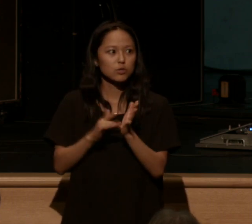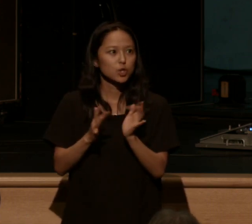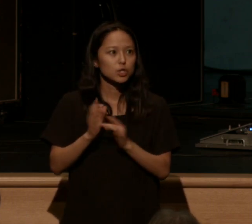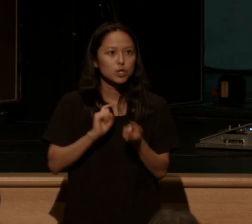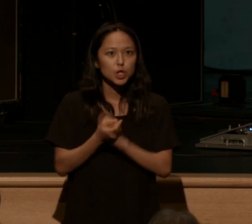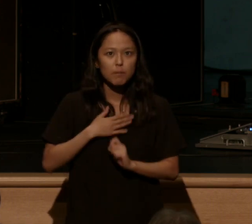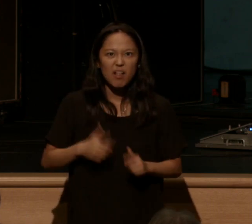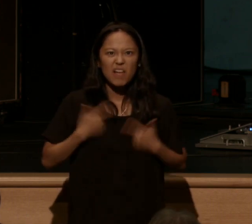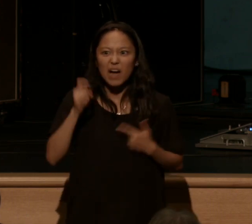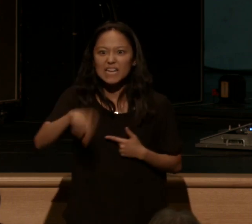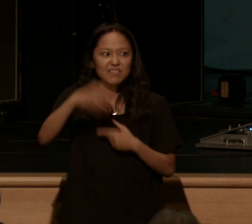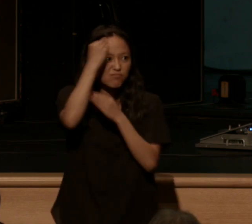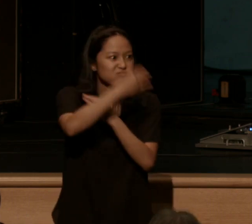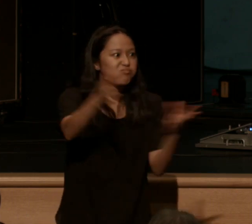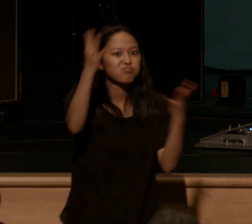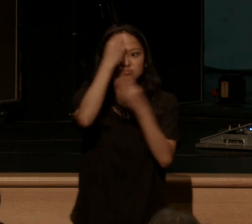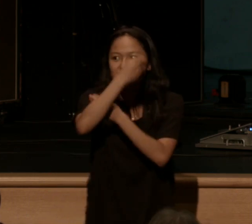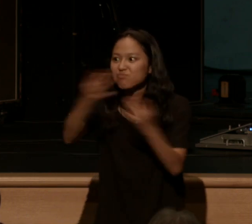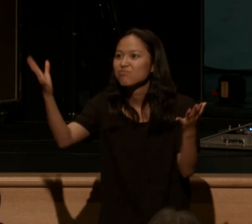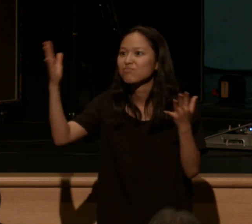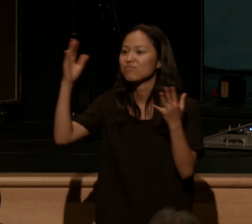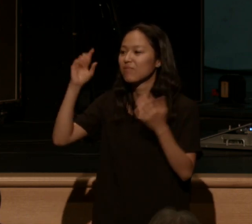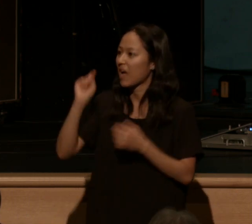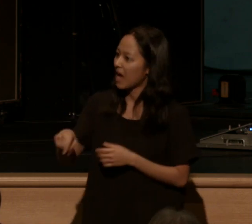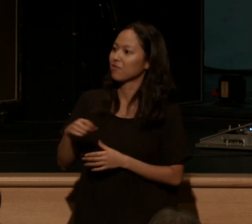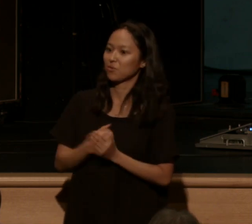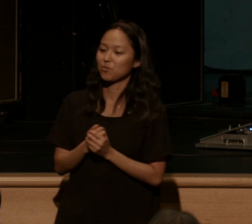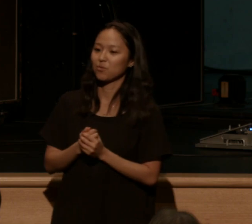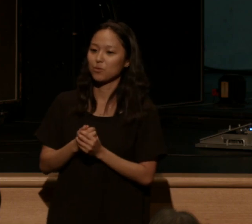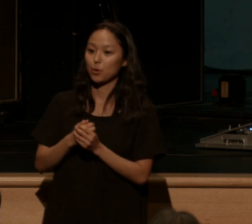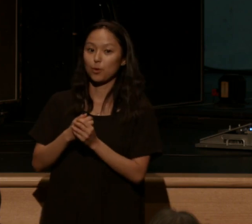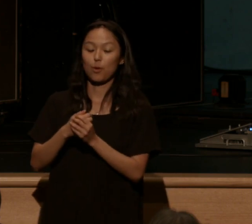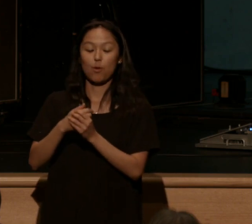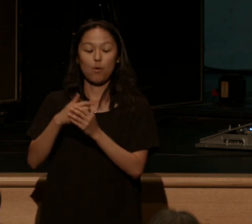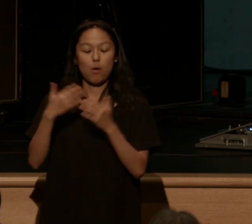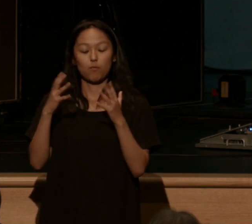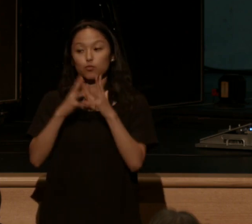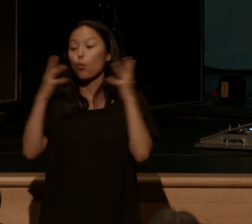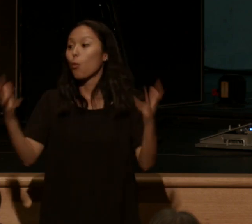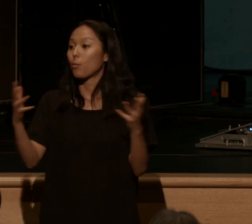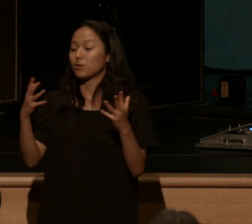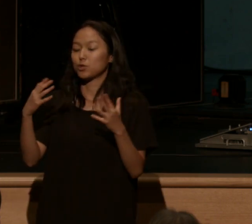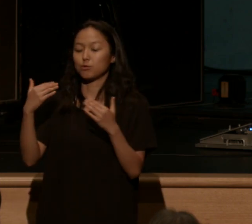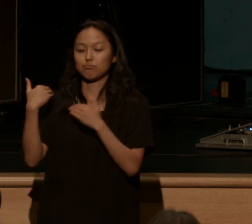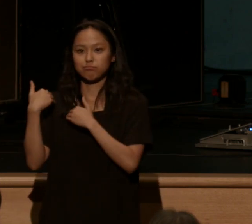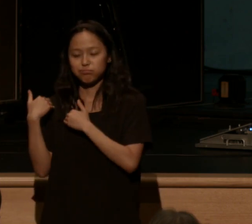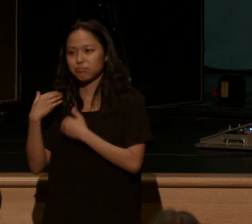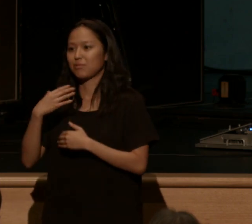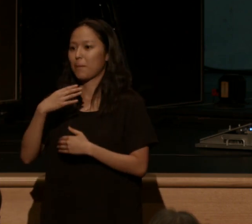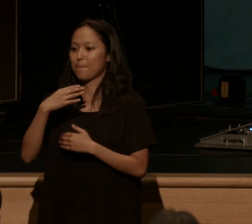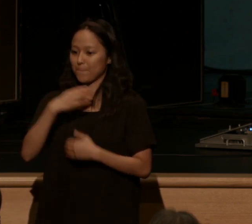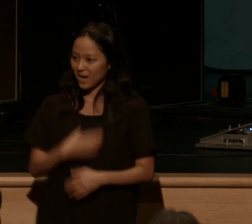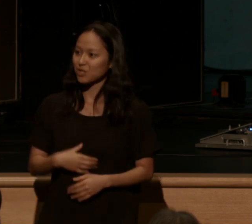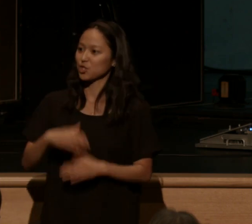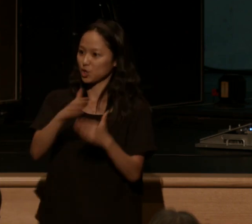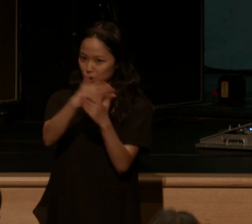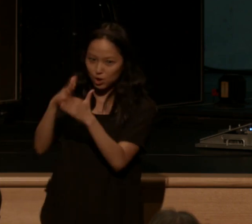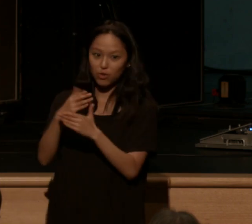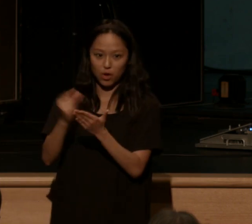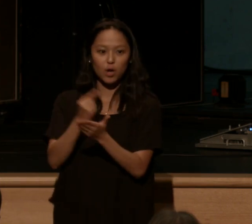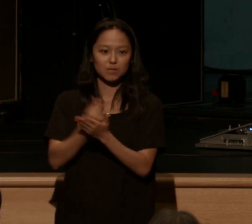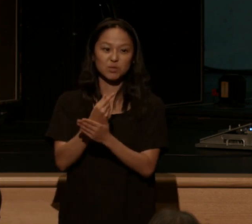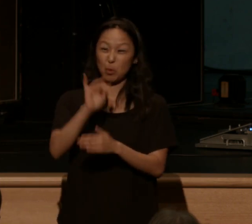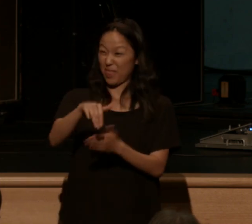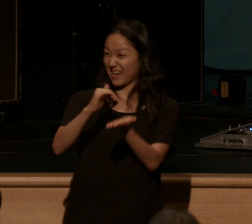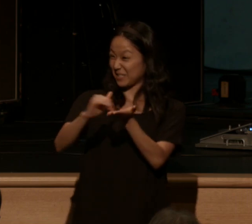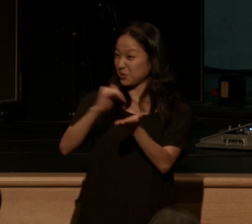changed my life, I gotta tell you, he'll change yours too. The new convert knows so little, and yet they have such a burden and passion to share the gospel. So I think that excuse